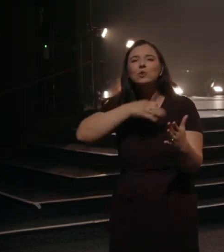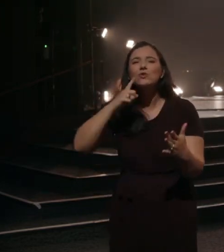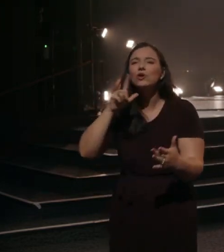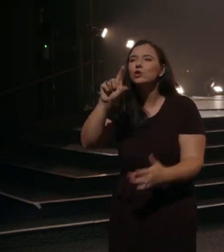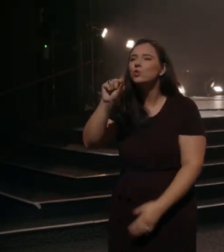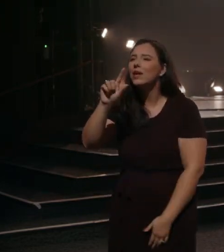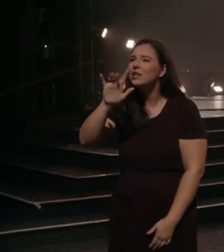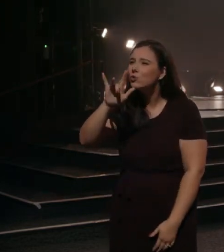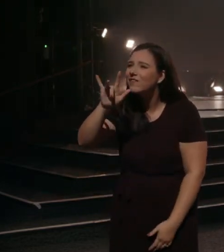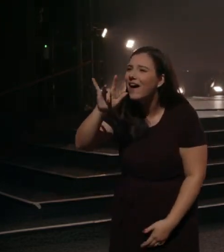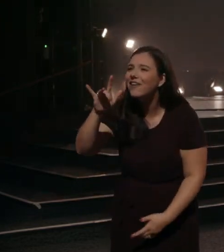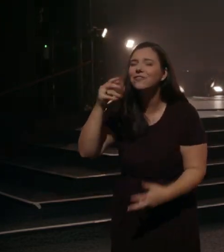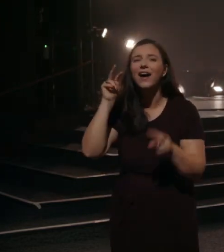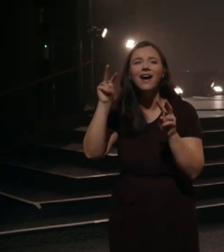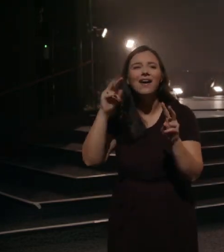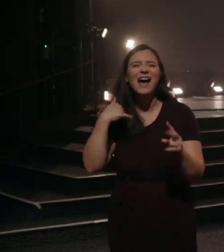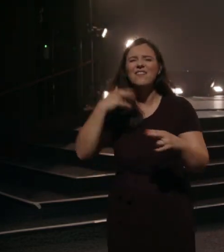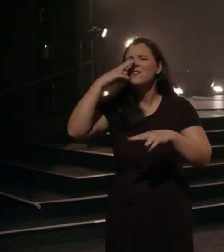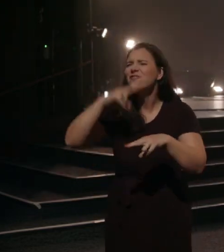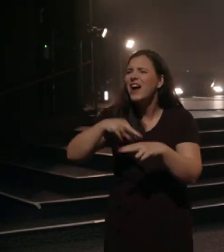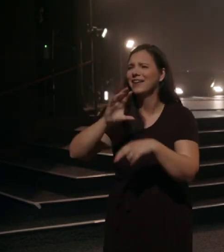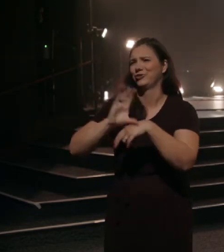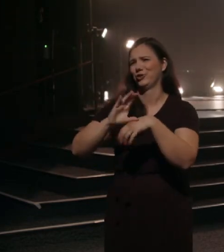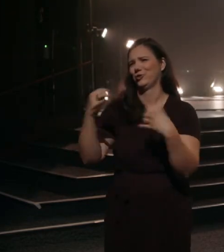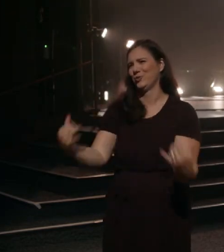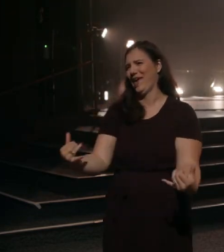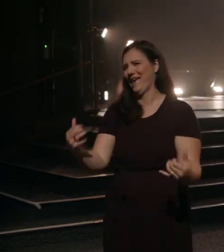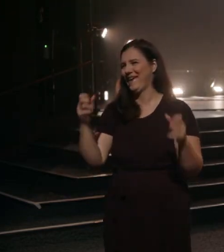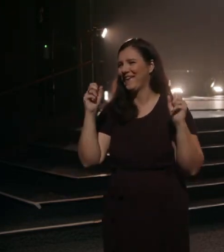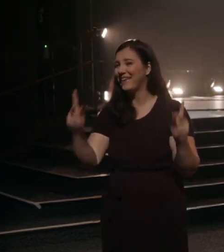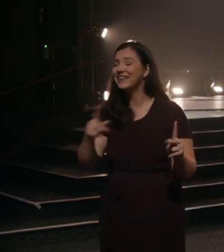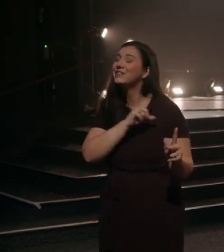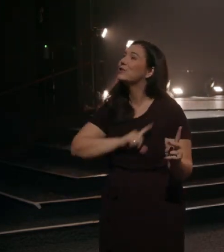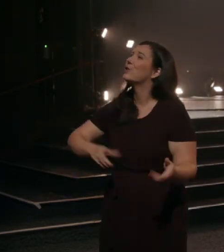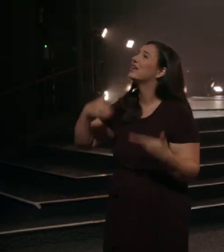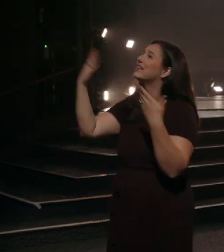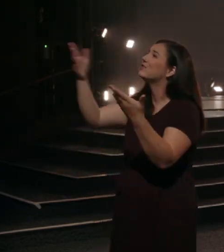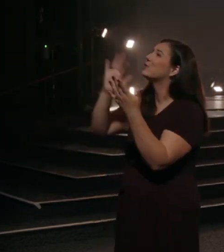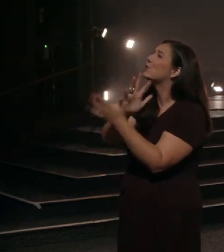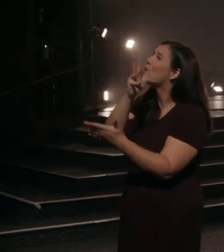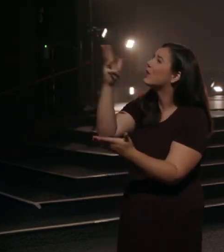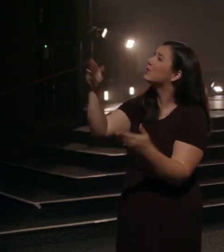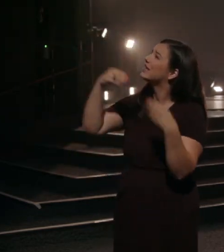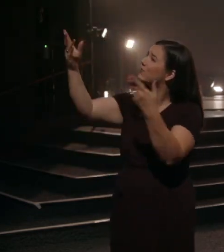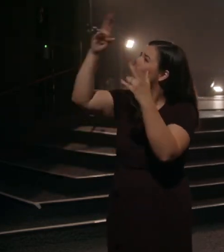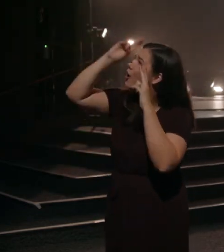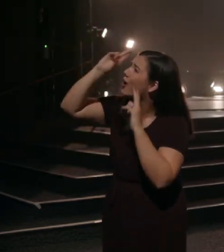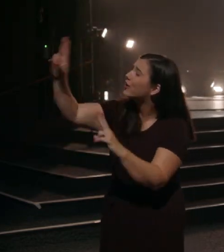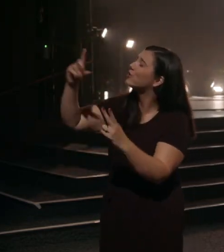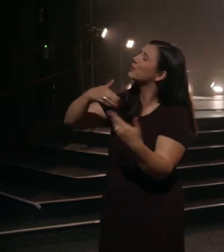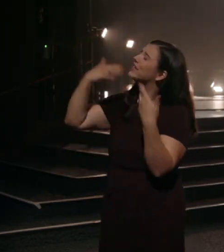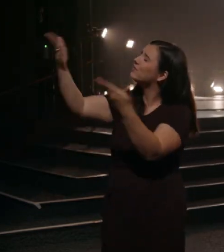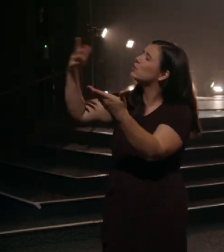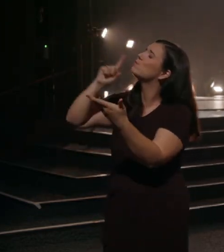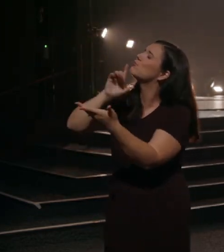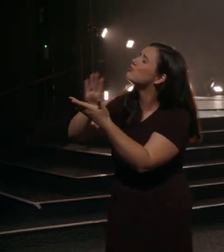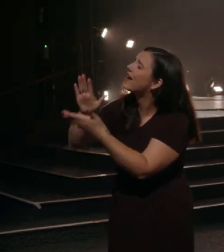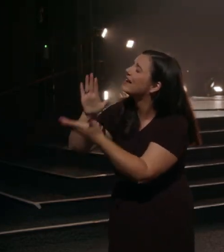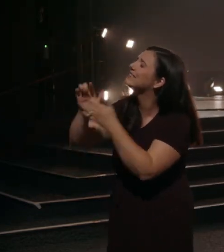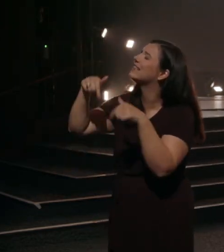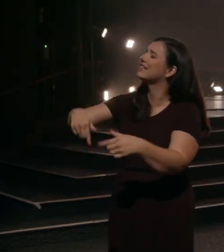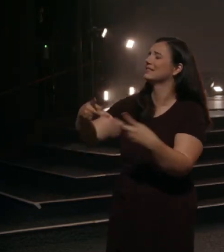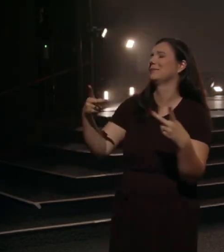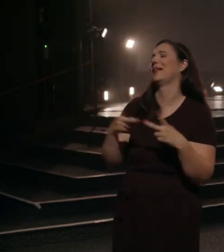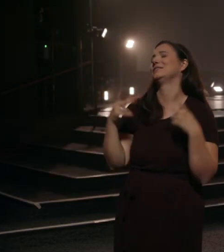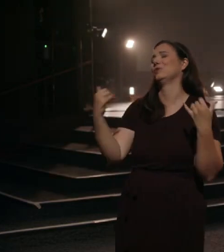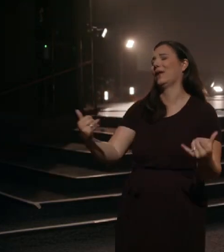I think we need to have some fun in church today. So, Lord, we give you glory, we give you honor, and we give you praise in this